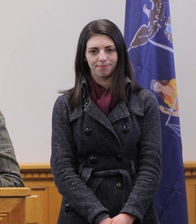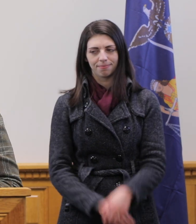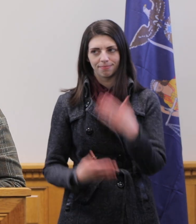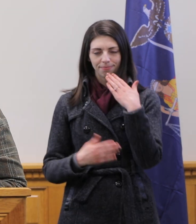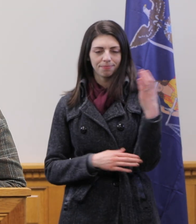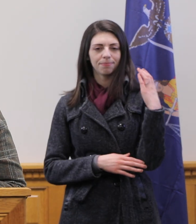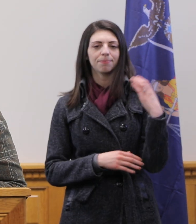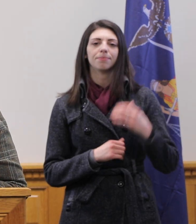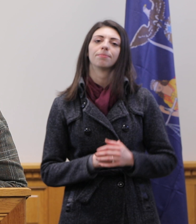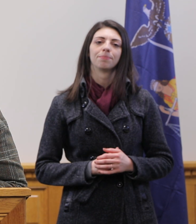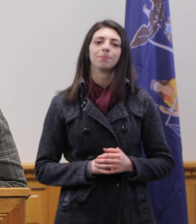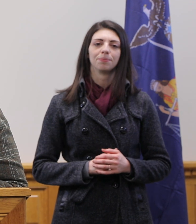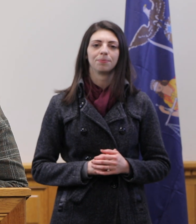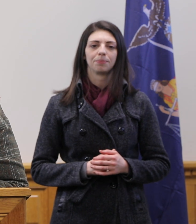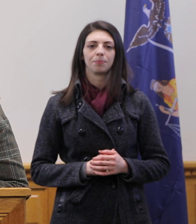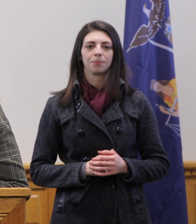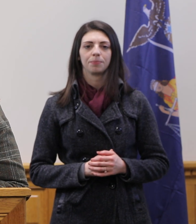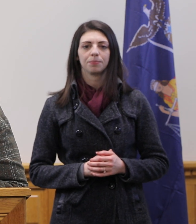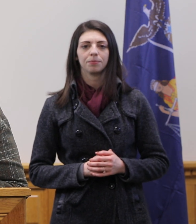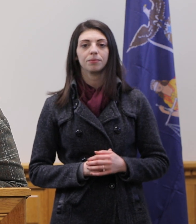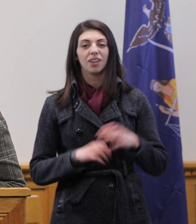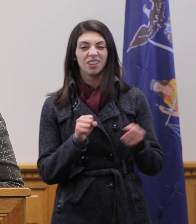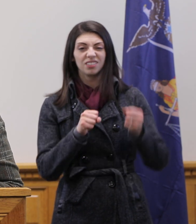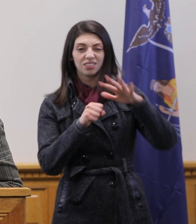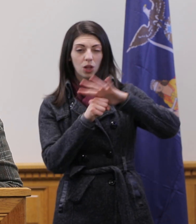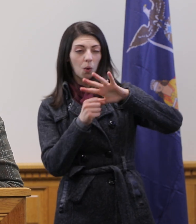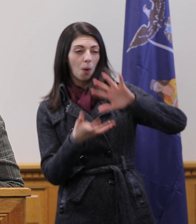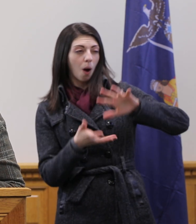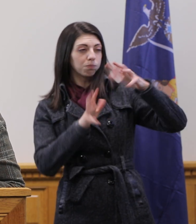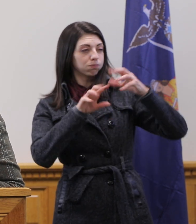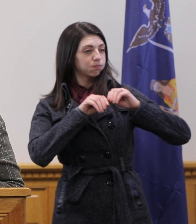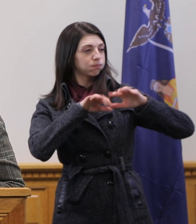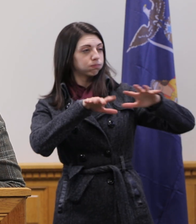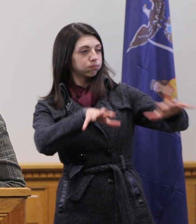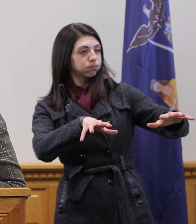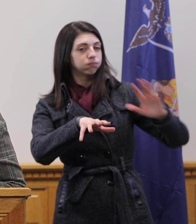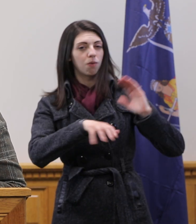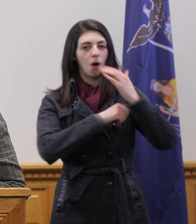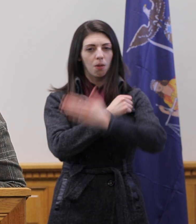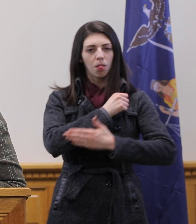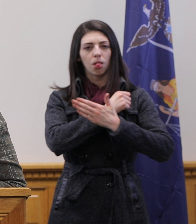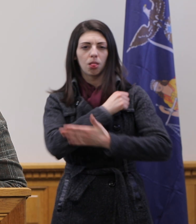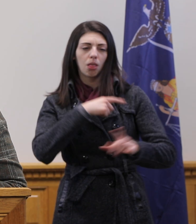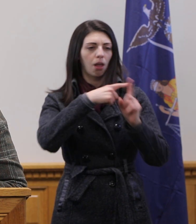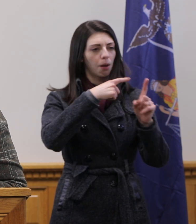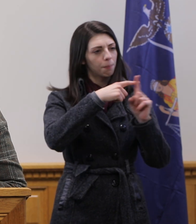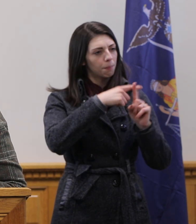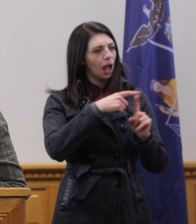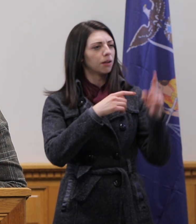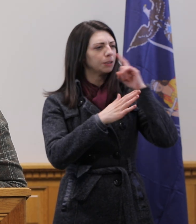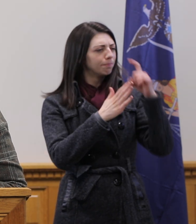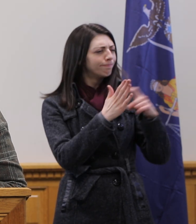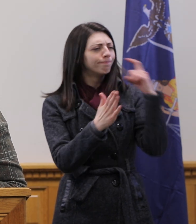Thank you, Chairman Weatherup. As the coronavirus continues to rage across the country and positive cases continue to